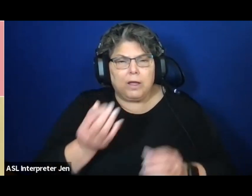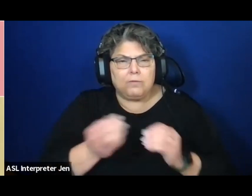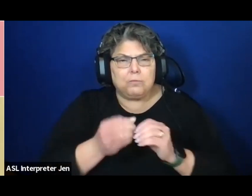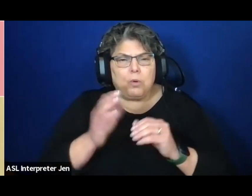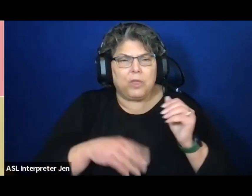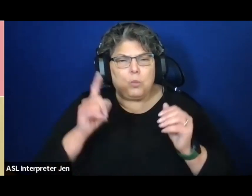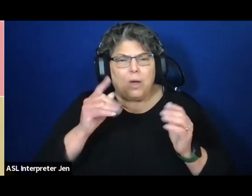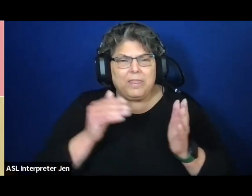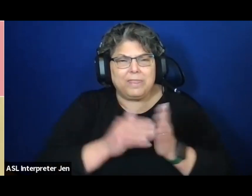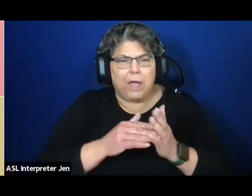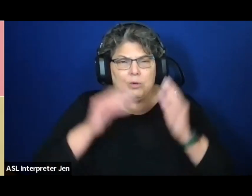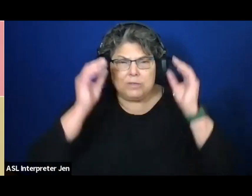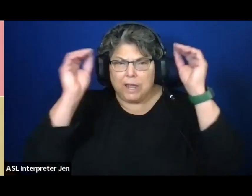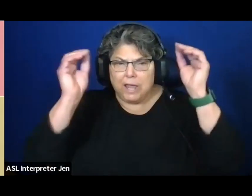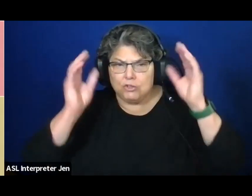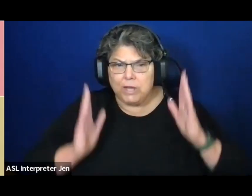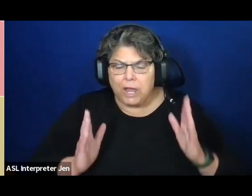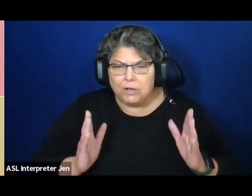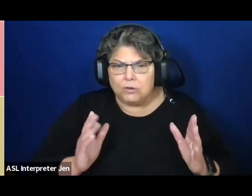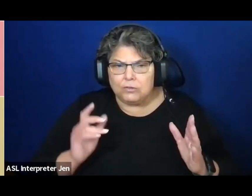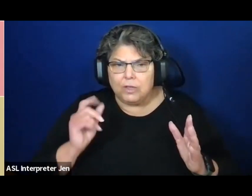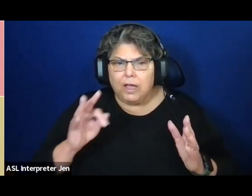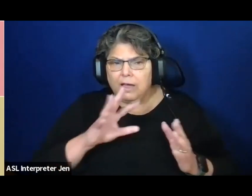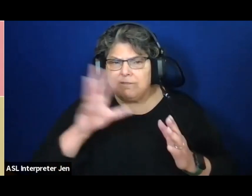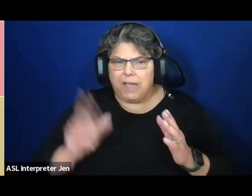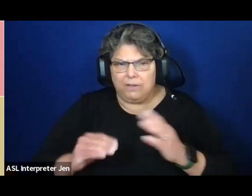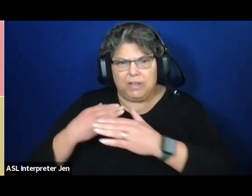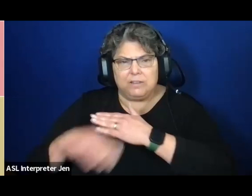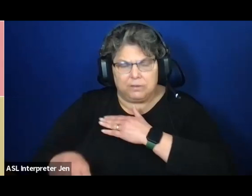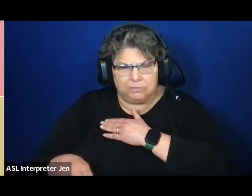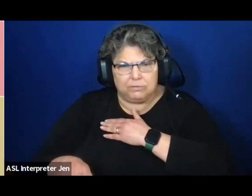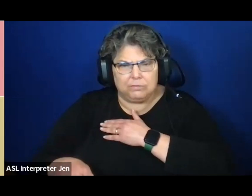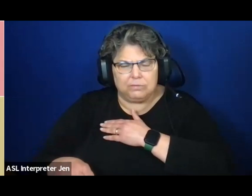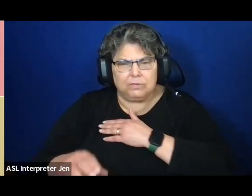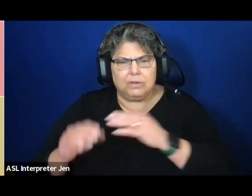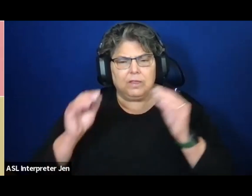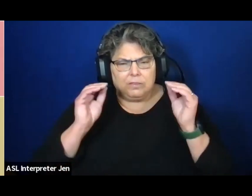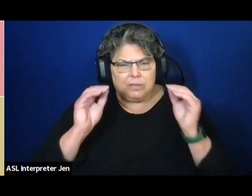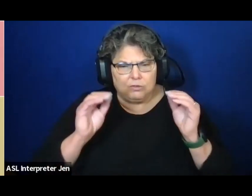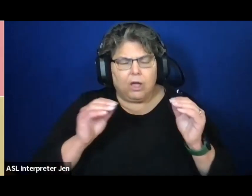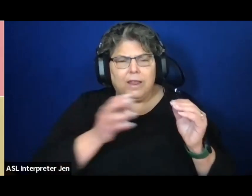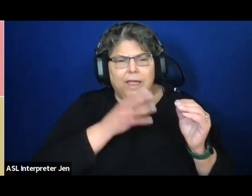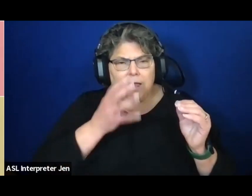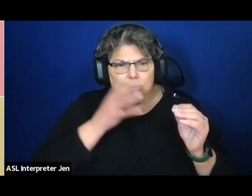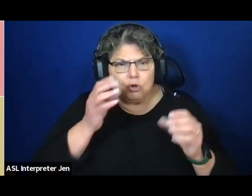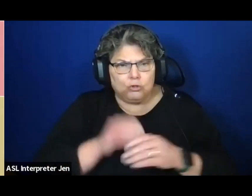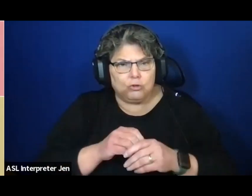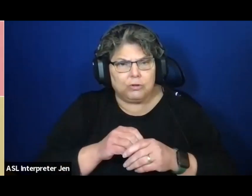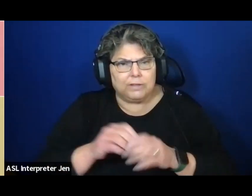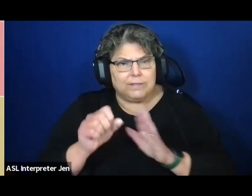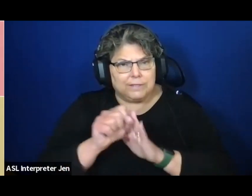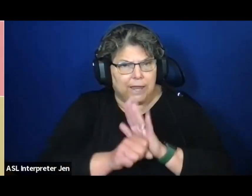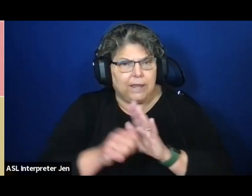1,000 educators of African descent who taught agriculture in the state of California.